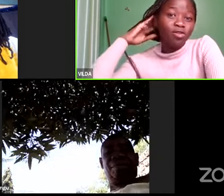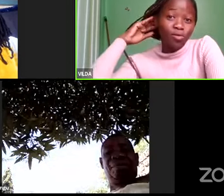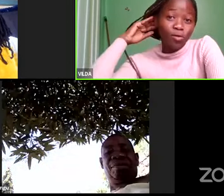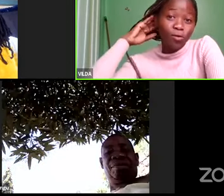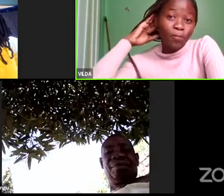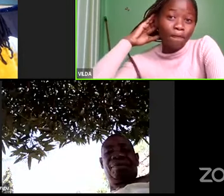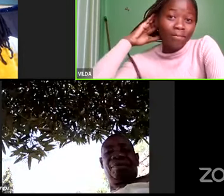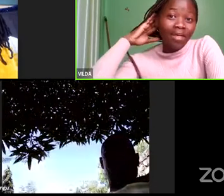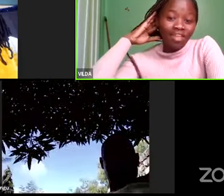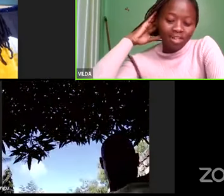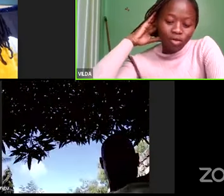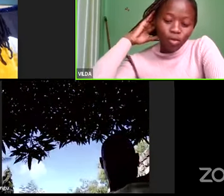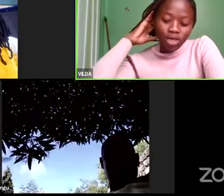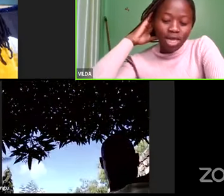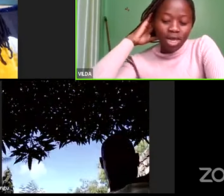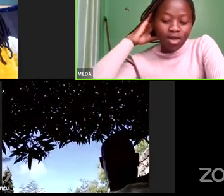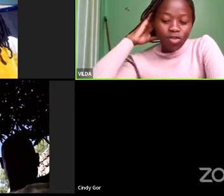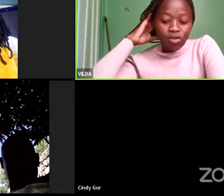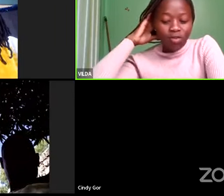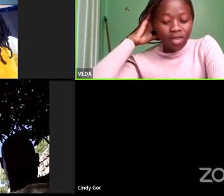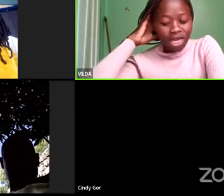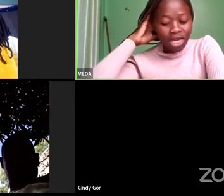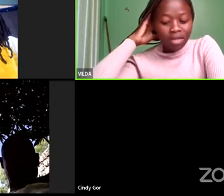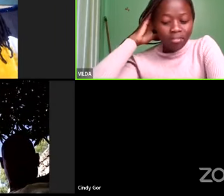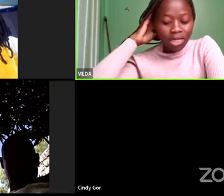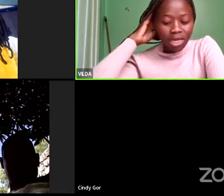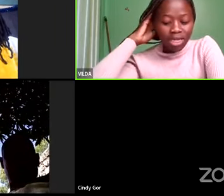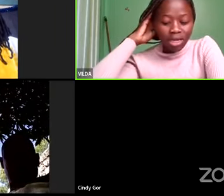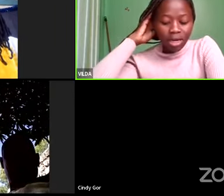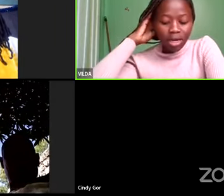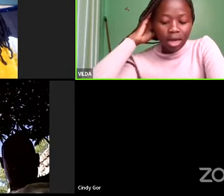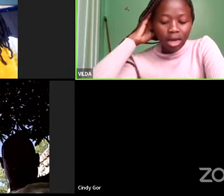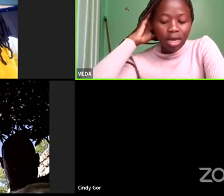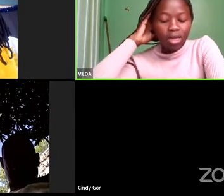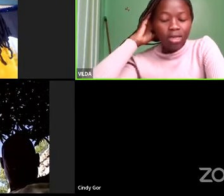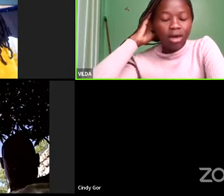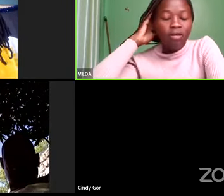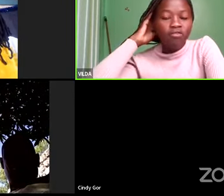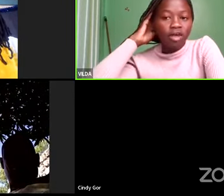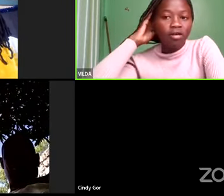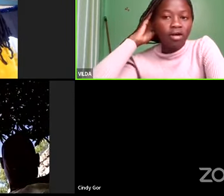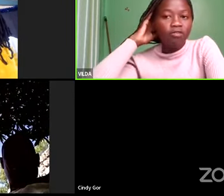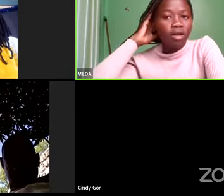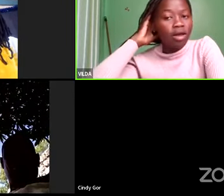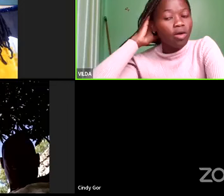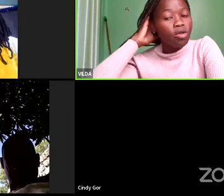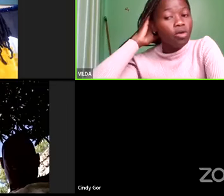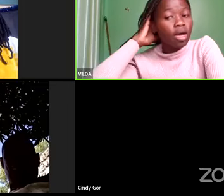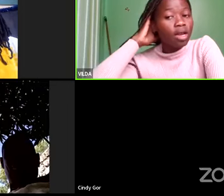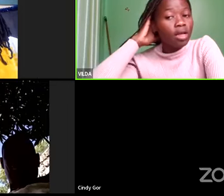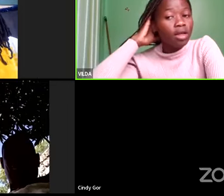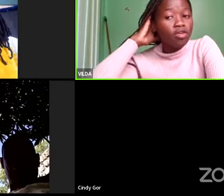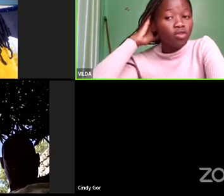also this course. So the next presenter, I'll ask Vera. Vera, will you kindly